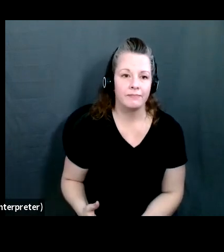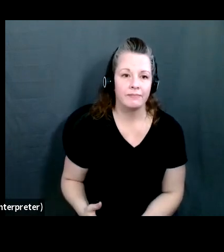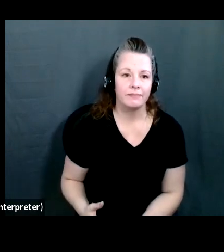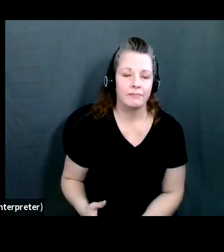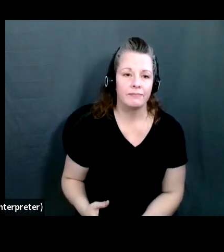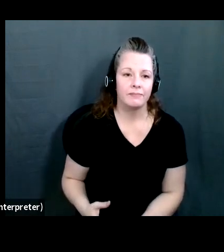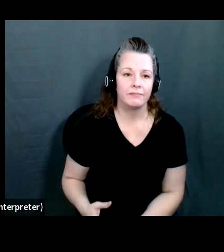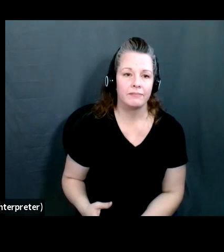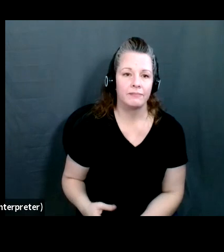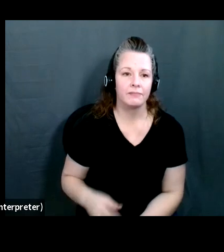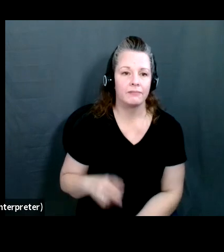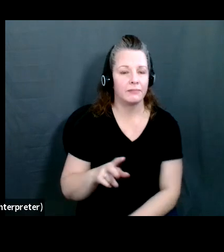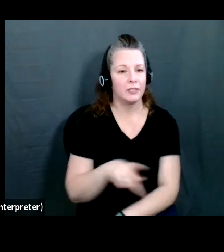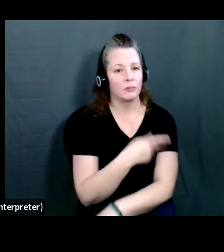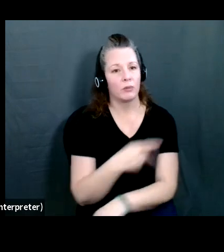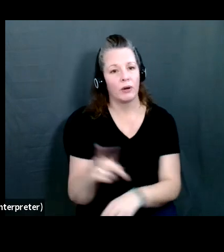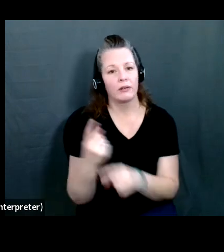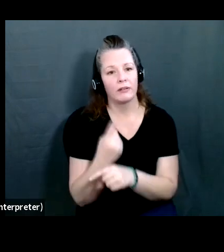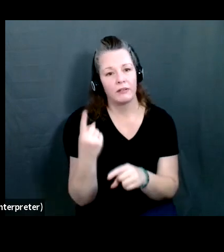Poet of an ordinary heartbreak.